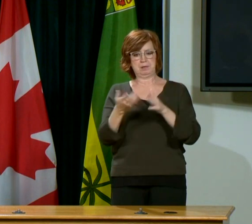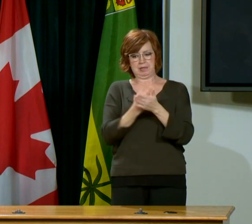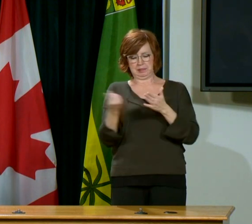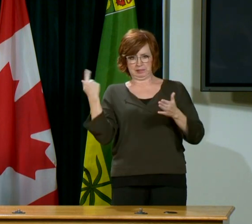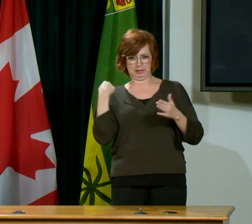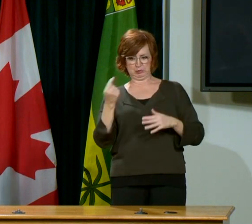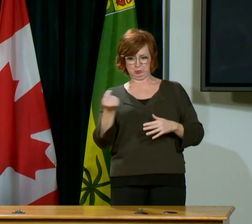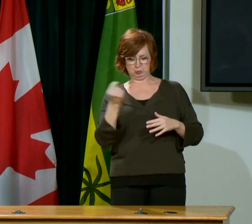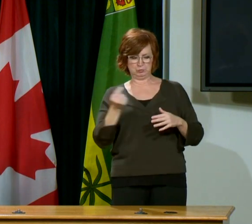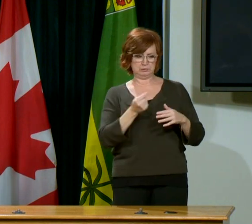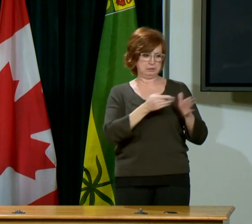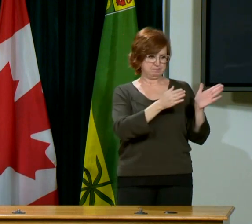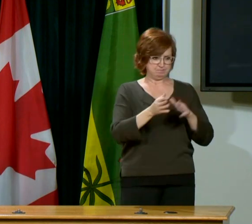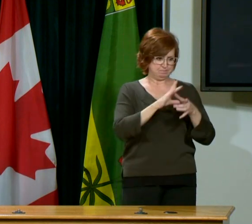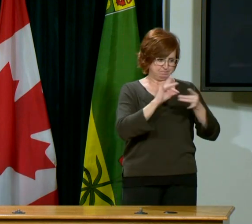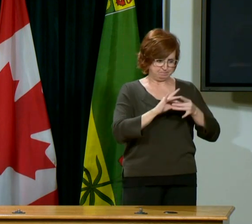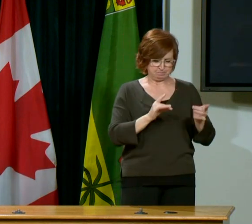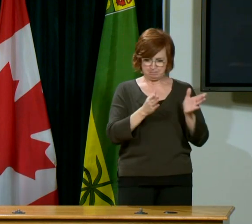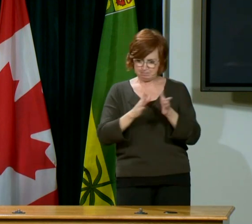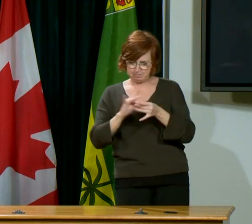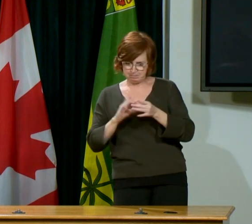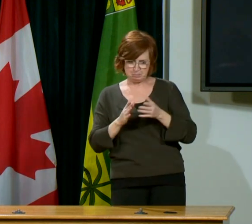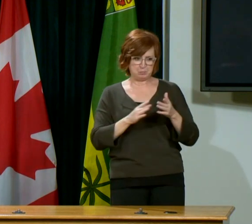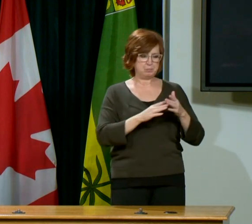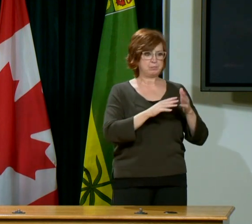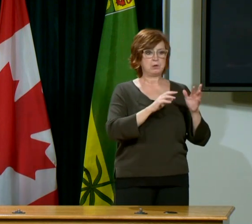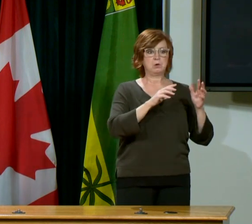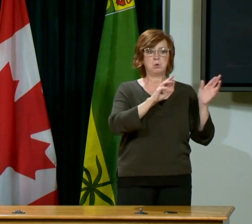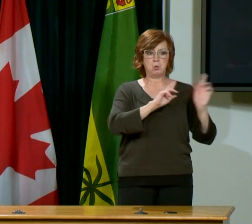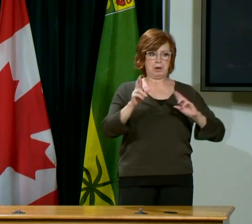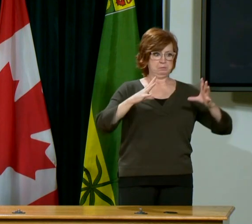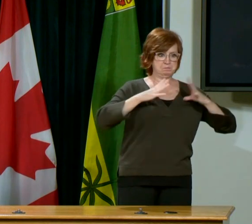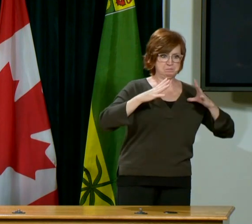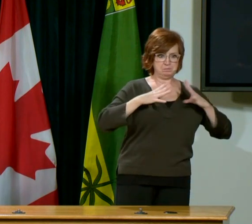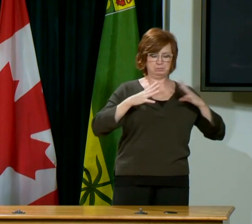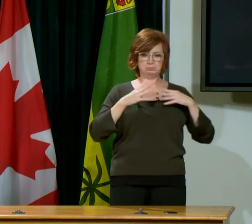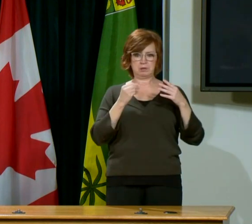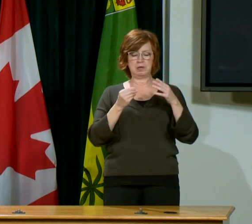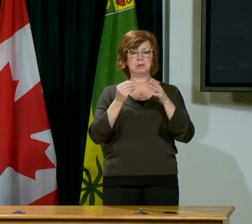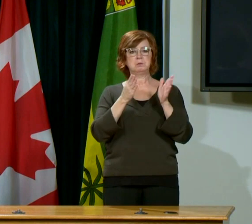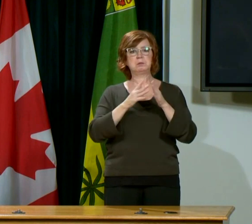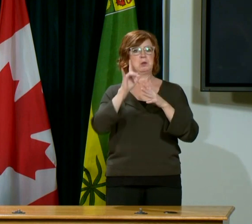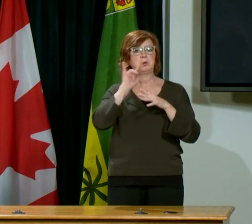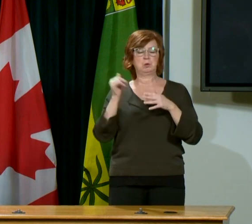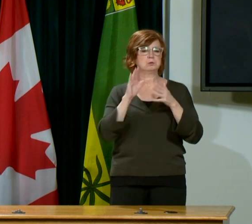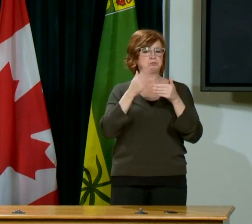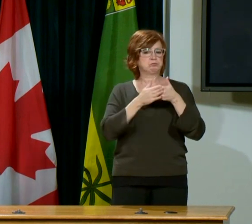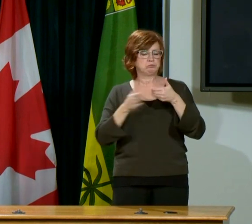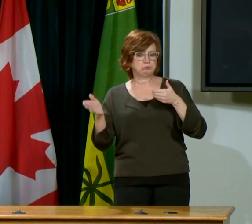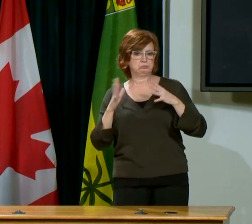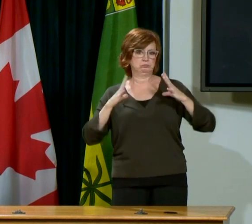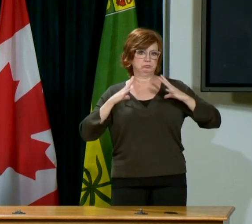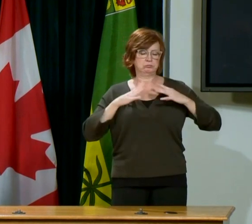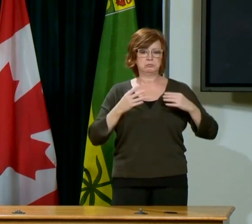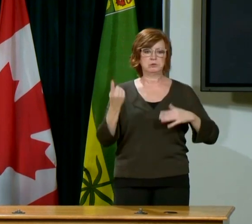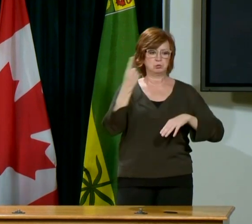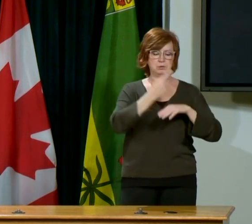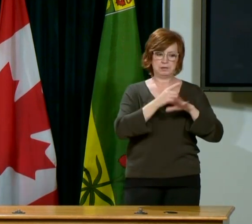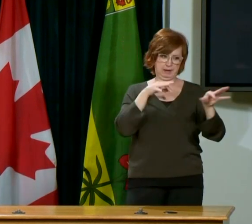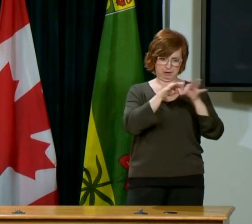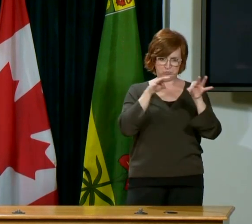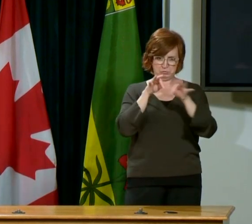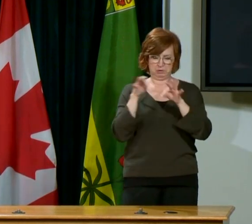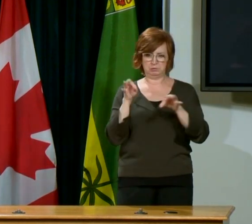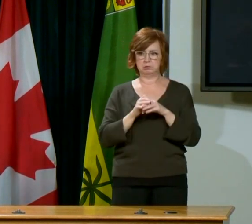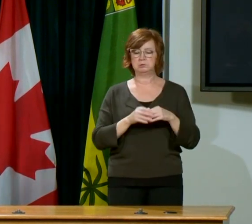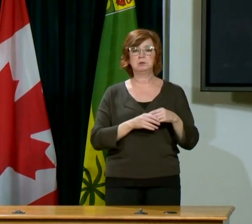offensive and defensive strategies for responding to the pandemic. Today, I'm going to share some of the critical updates on our offensive strategy, and as part of